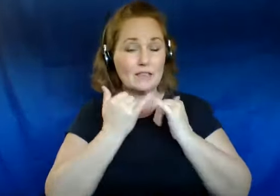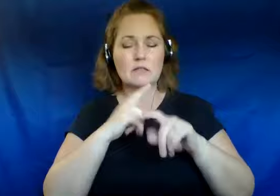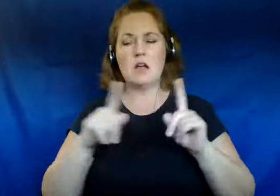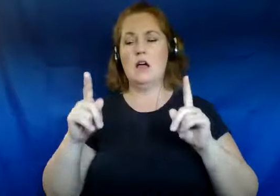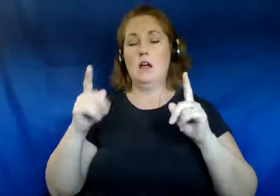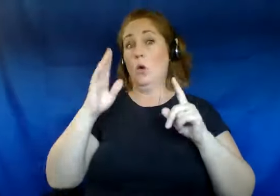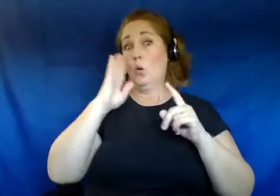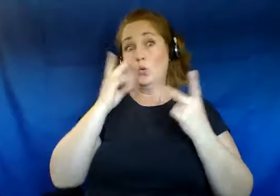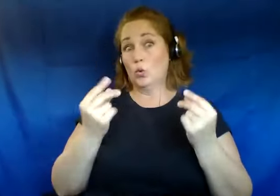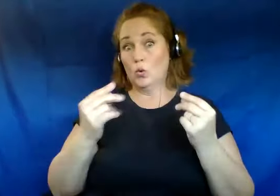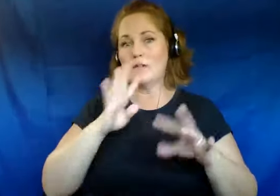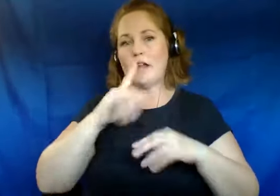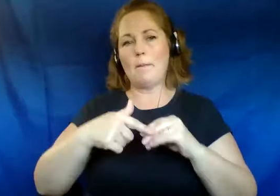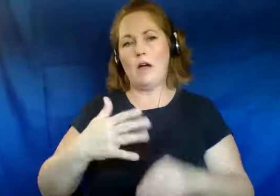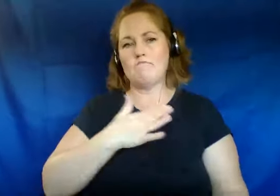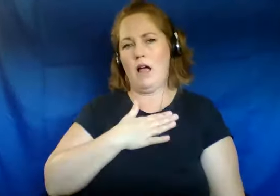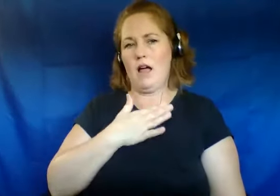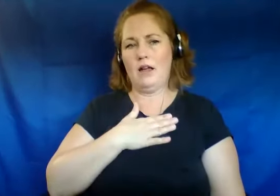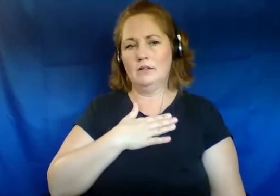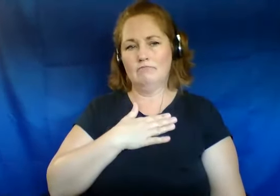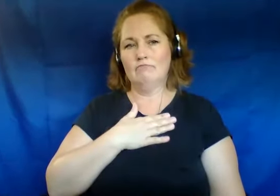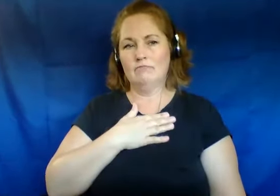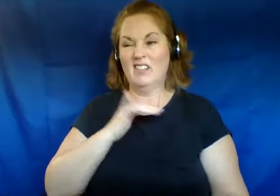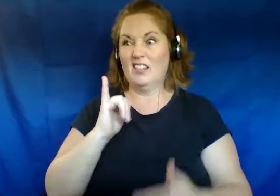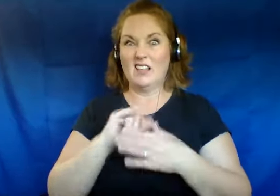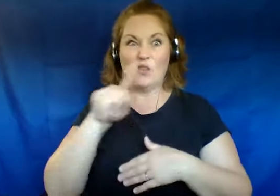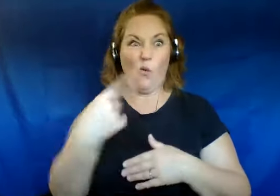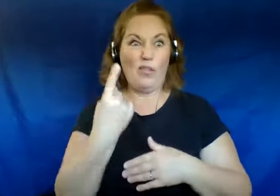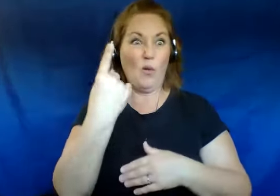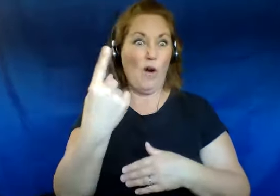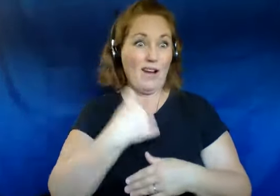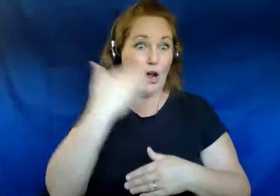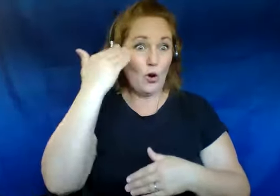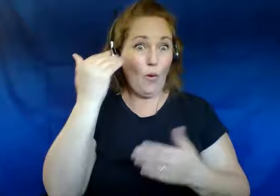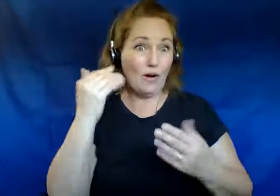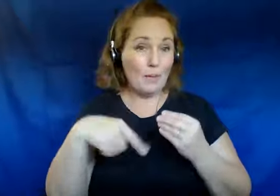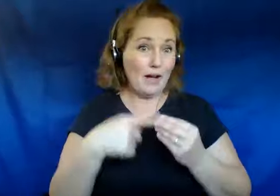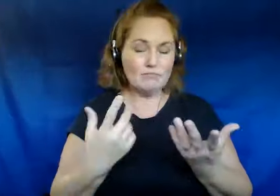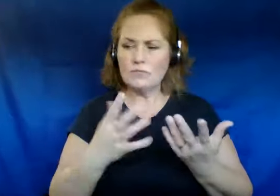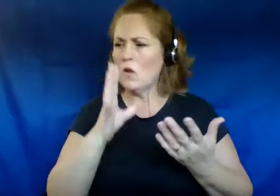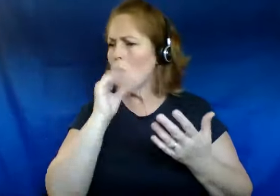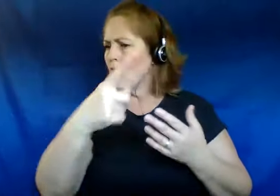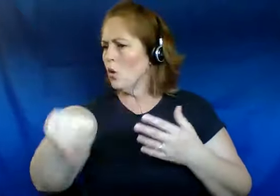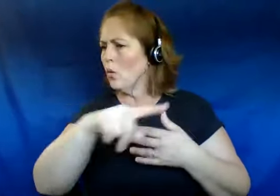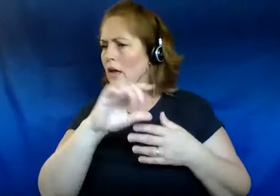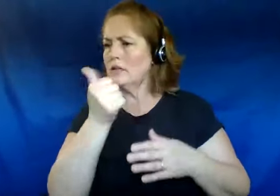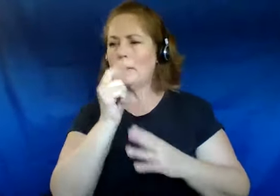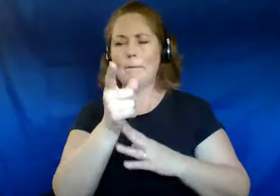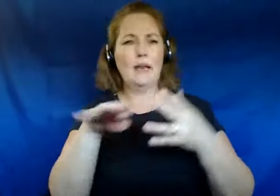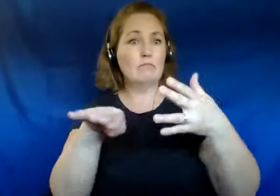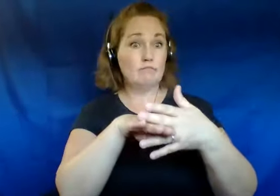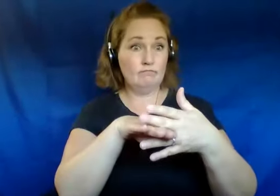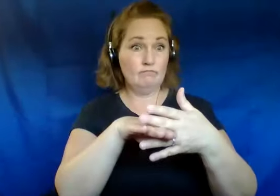mine, because that's really the only one I know anything about. So why don't we take a 10-minute break